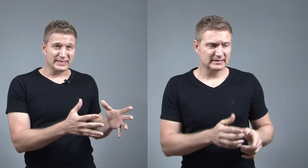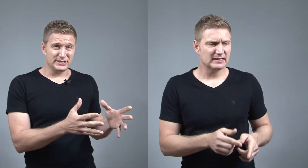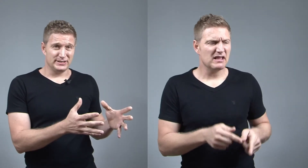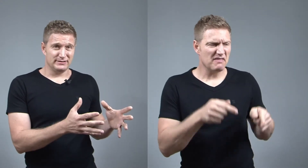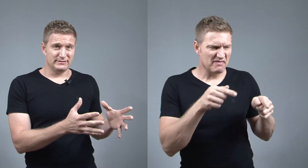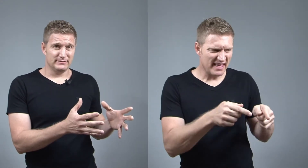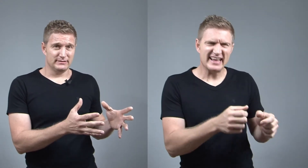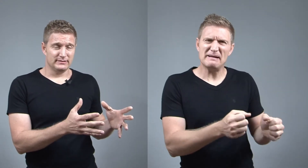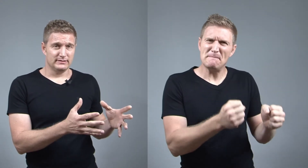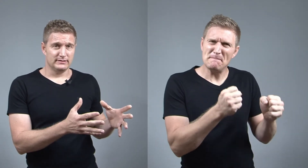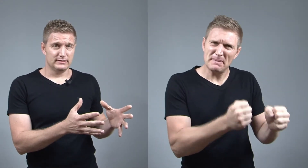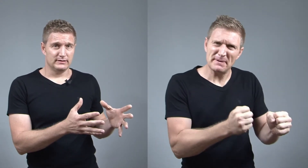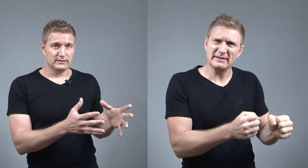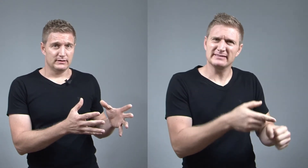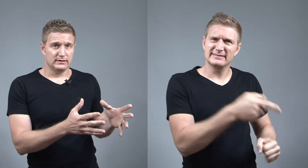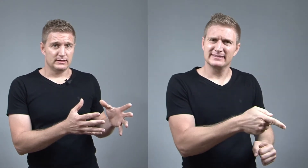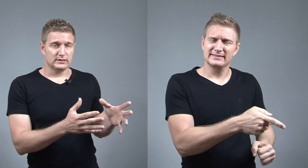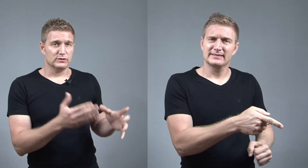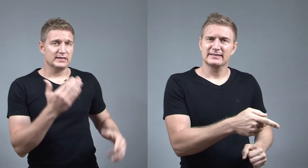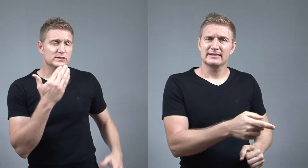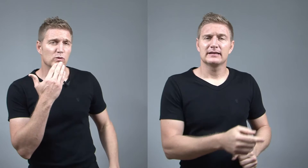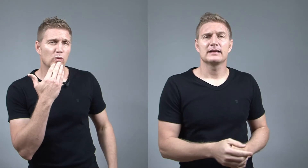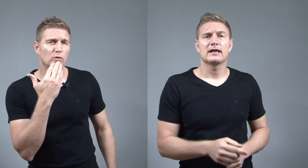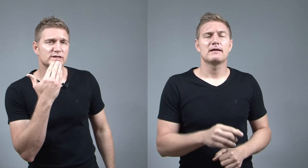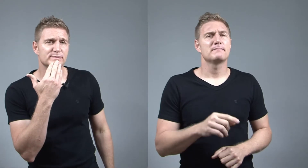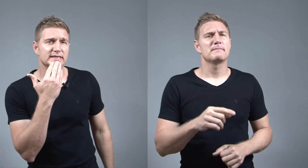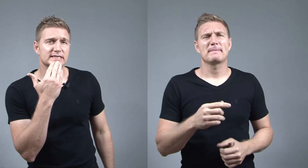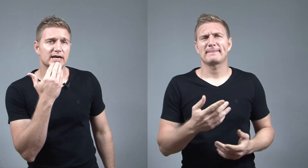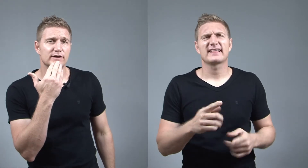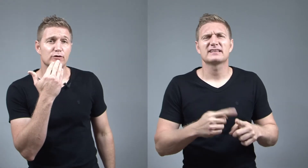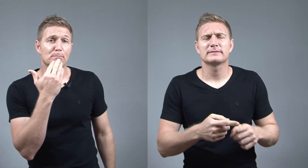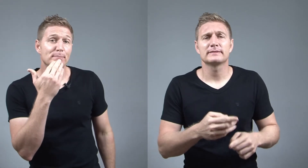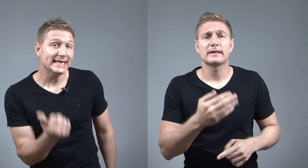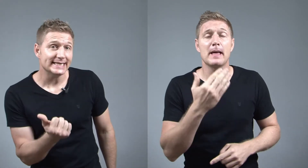established. So this will always mean the sign for please.